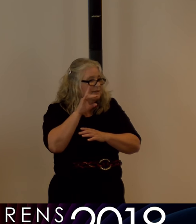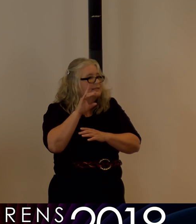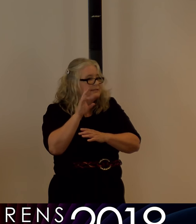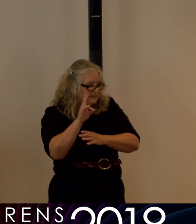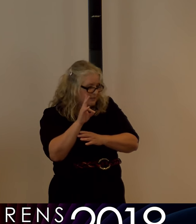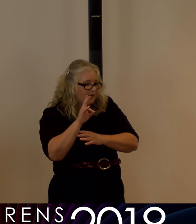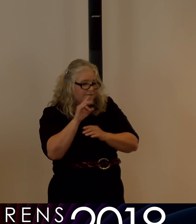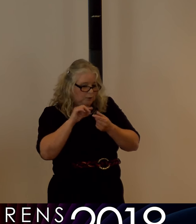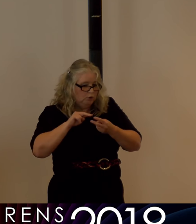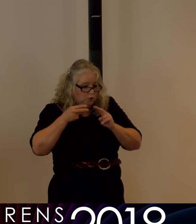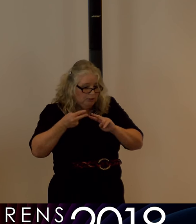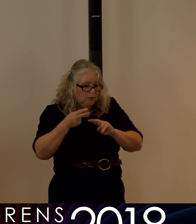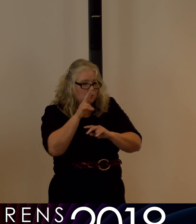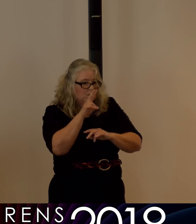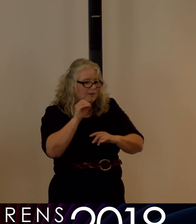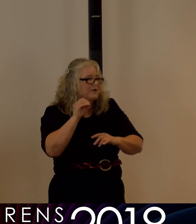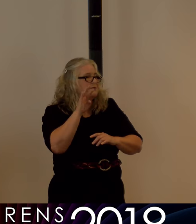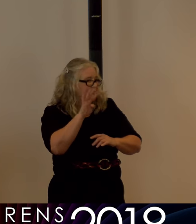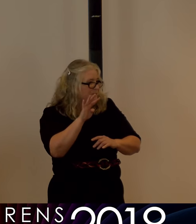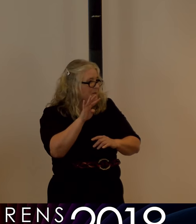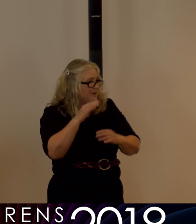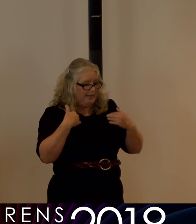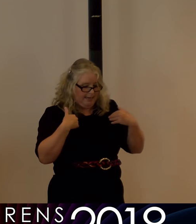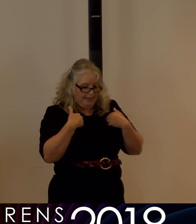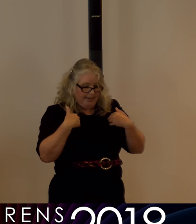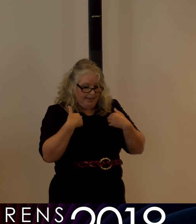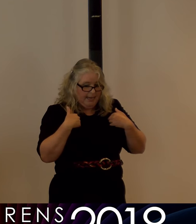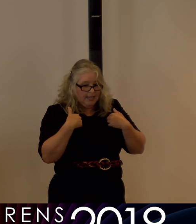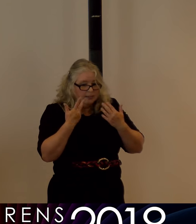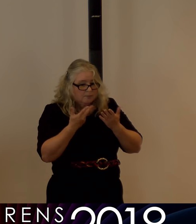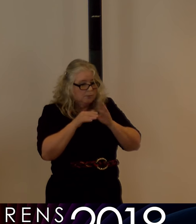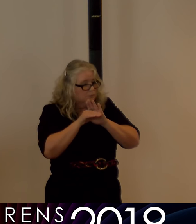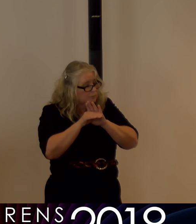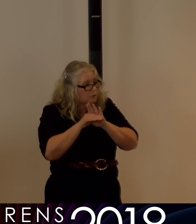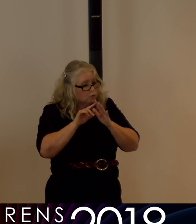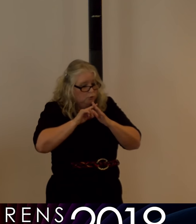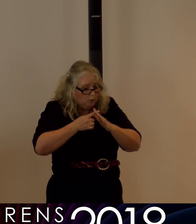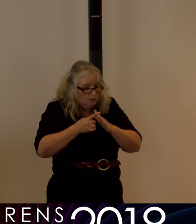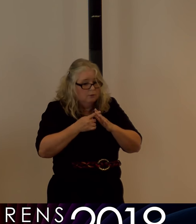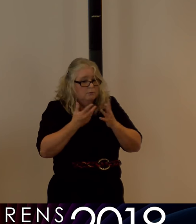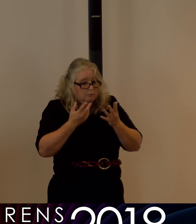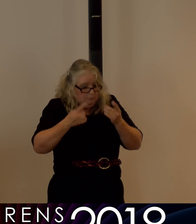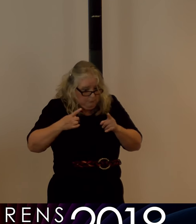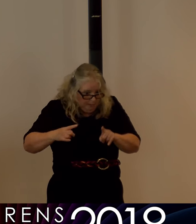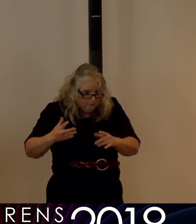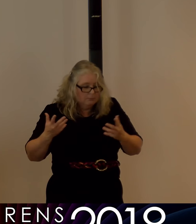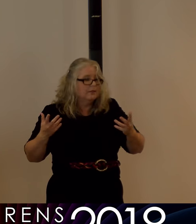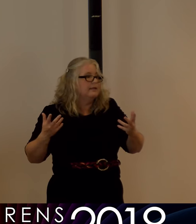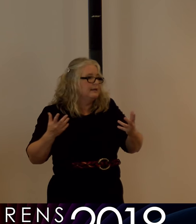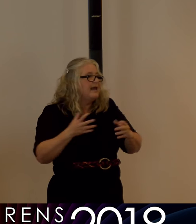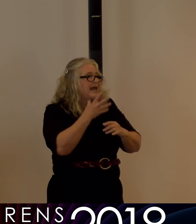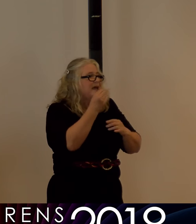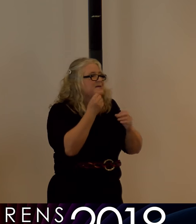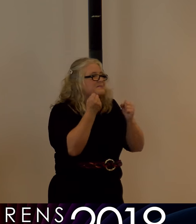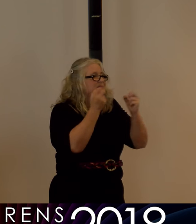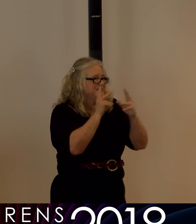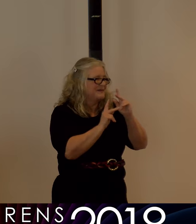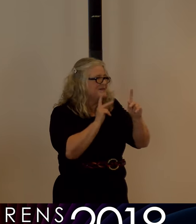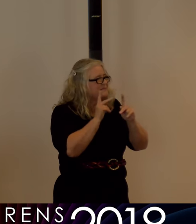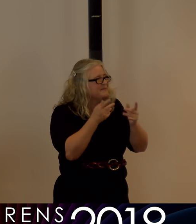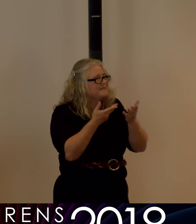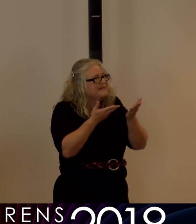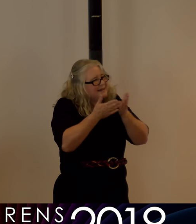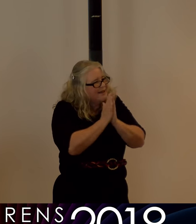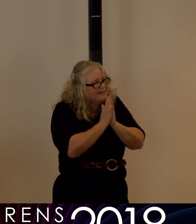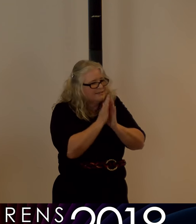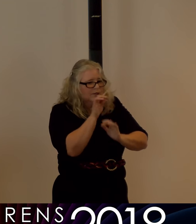2004. Animal models started to emerge after that. And then many people have been asking these